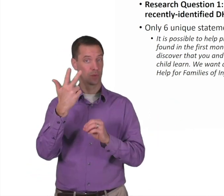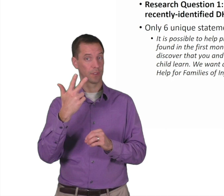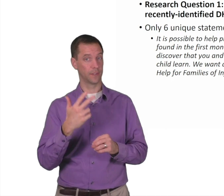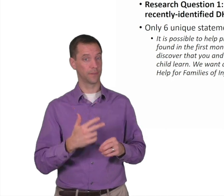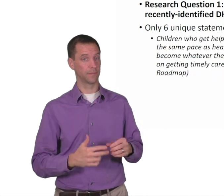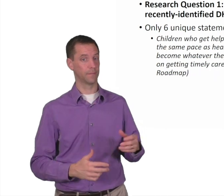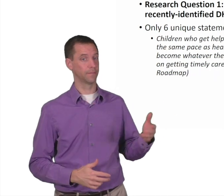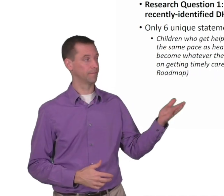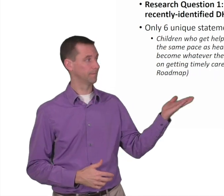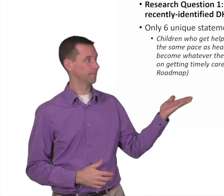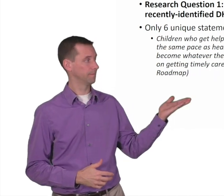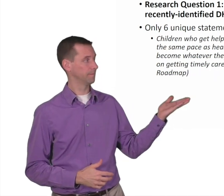Number 3.